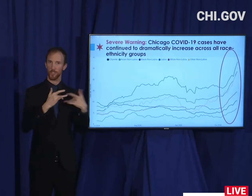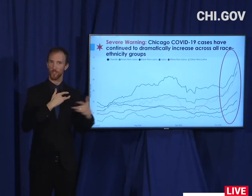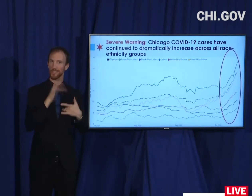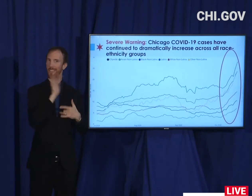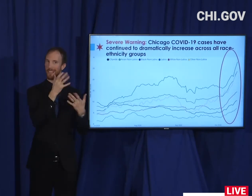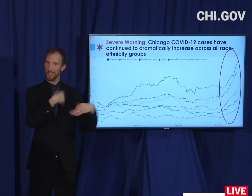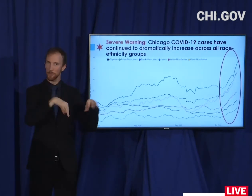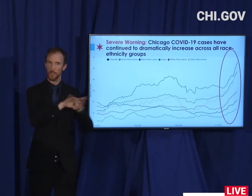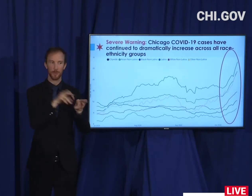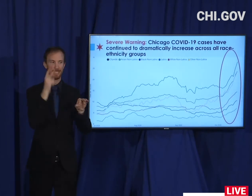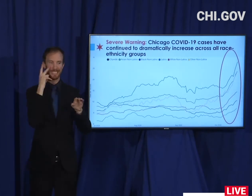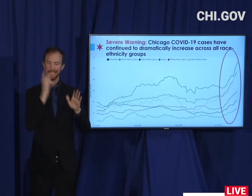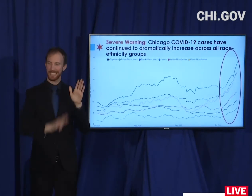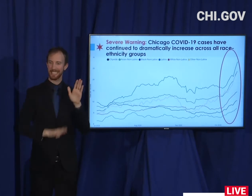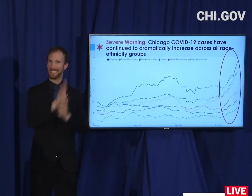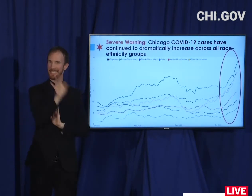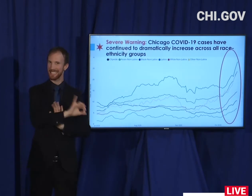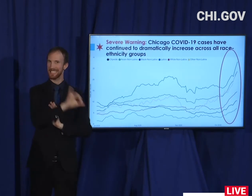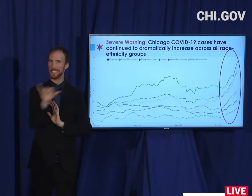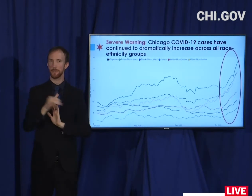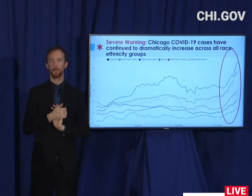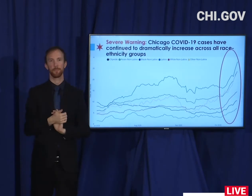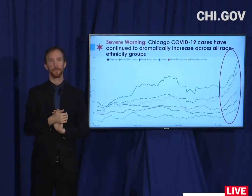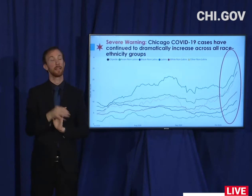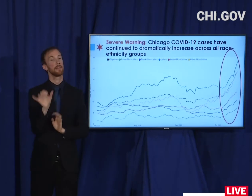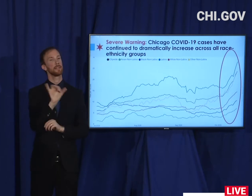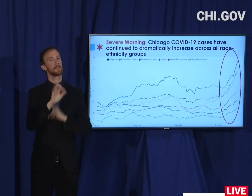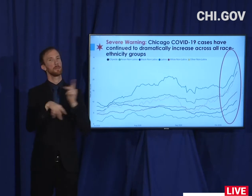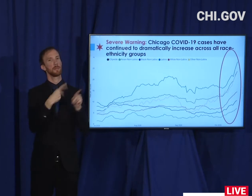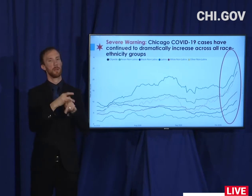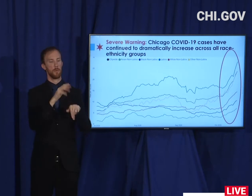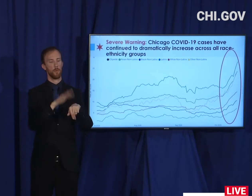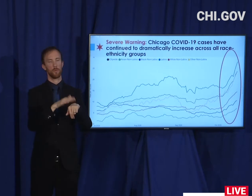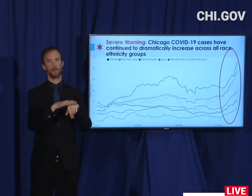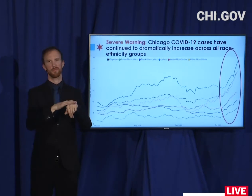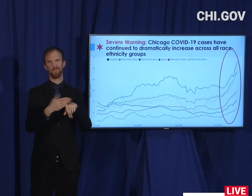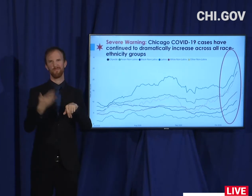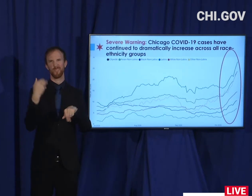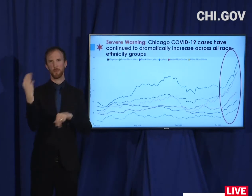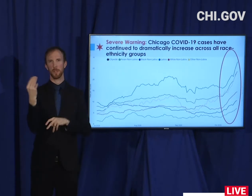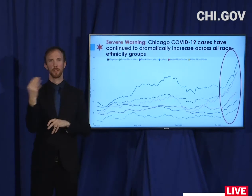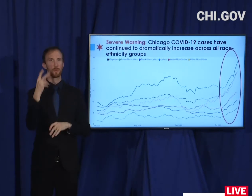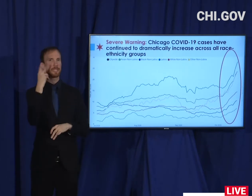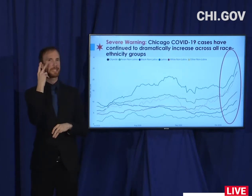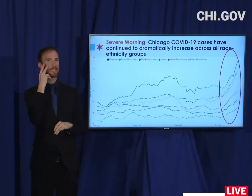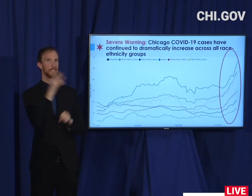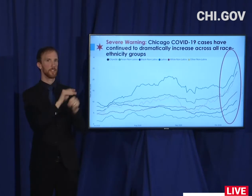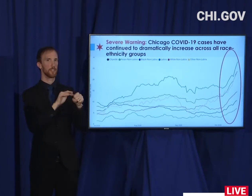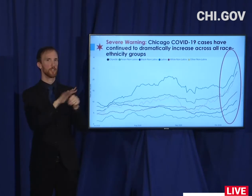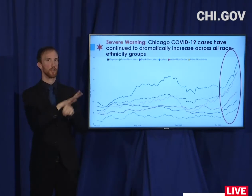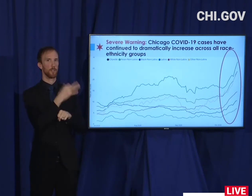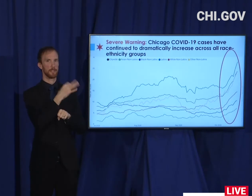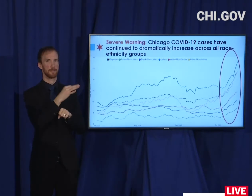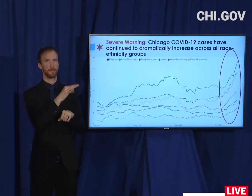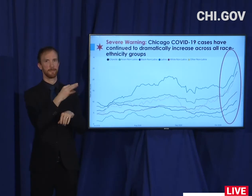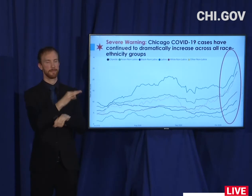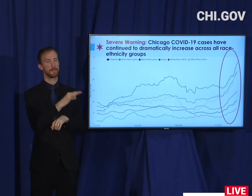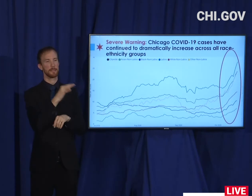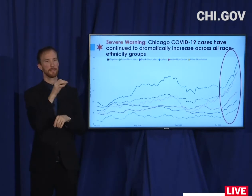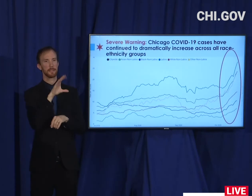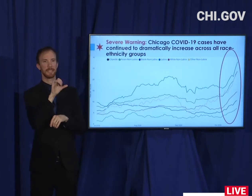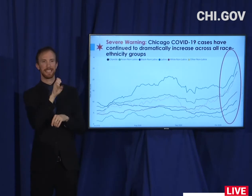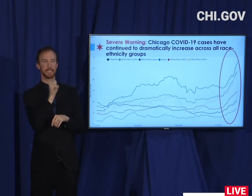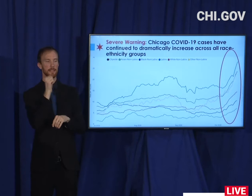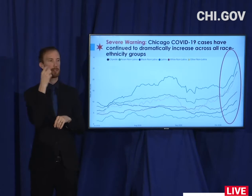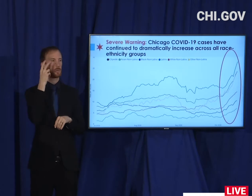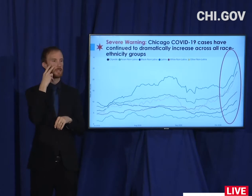Also a severe warning, similar to Monday, but only getting worse, COVID-19 cases dramatically increasing across all